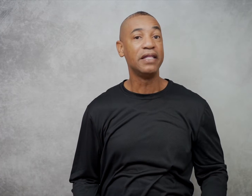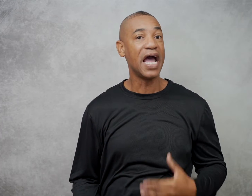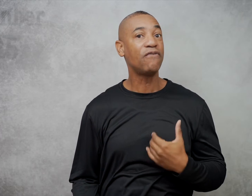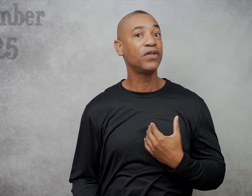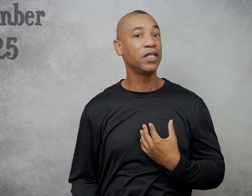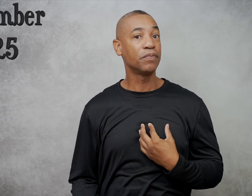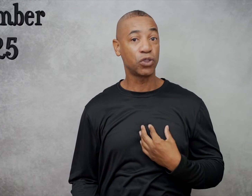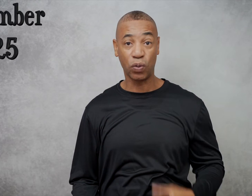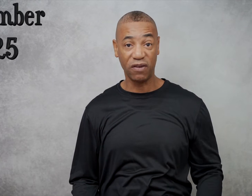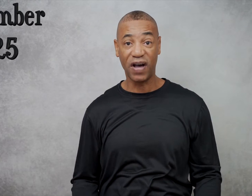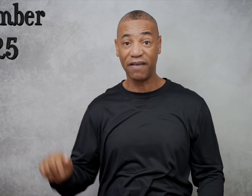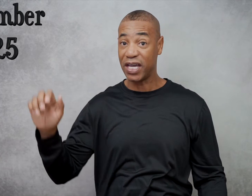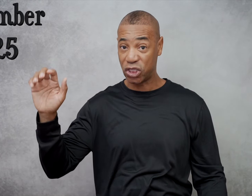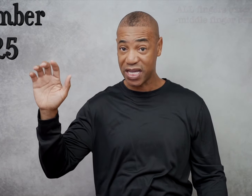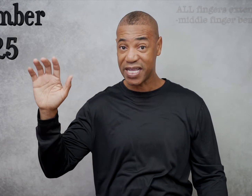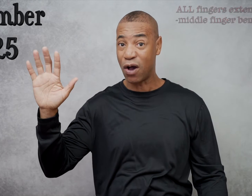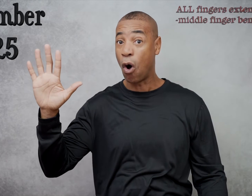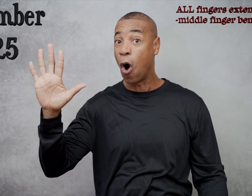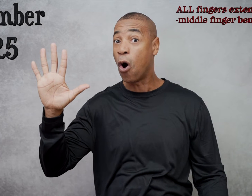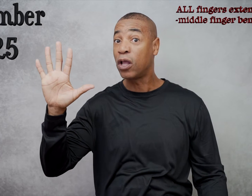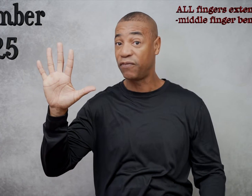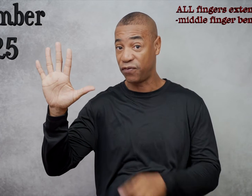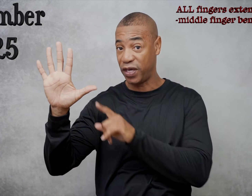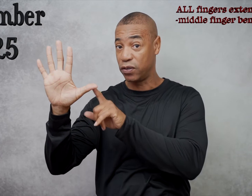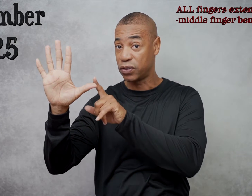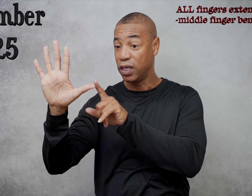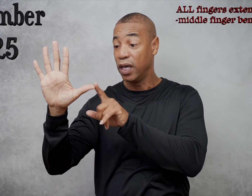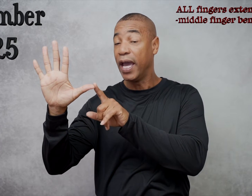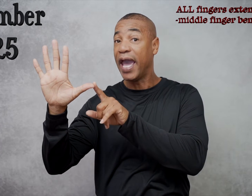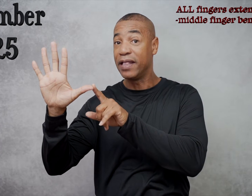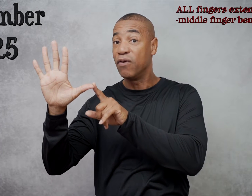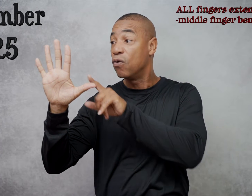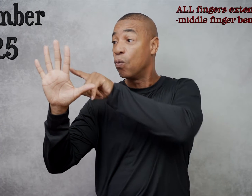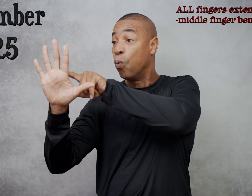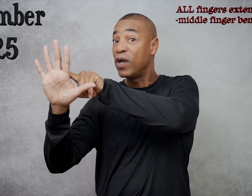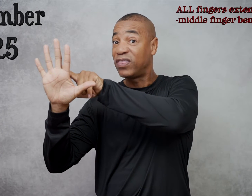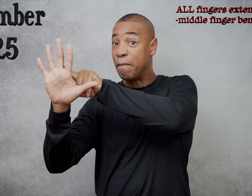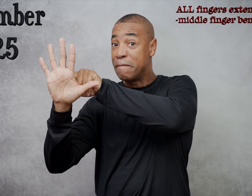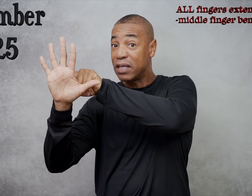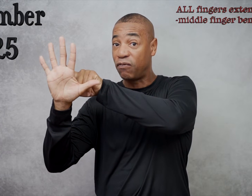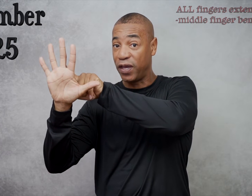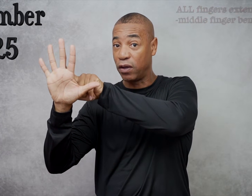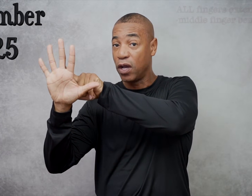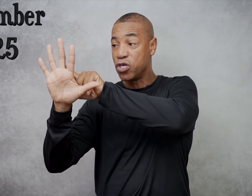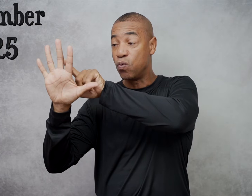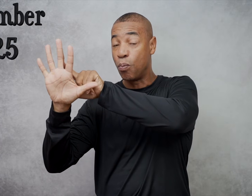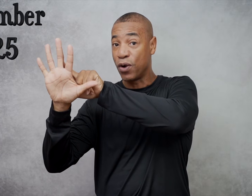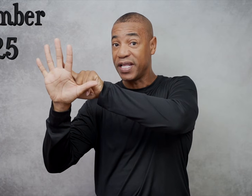Now for the numbers 25, extend out all of your fingers, and with the middle finger, you will bring that